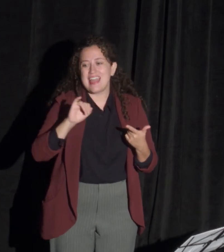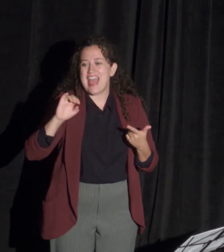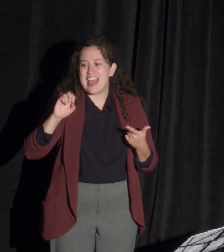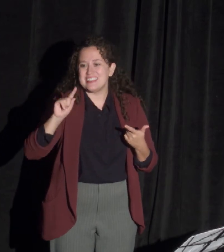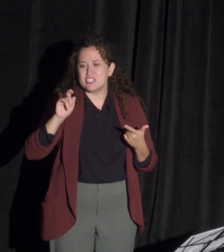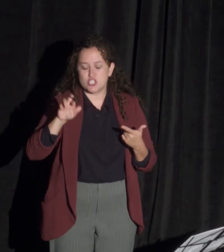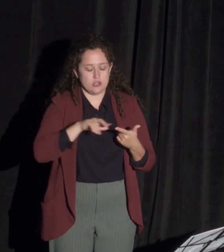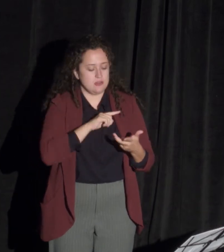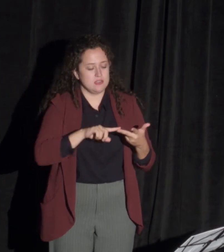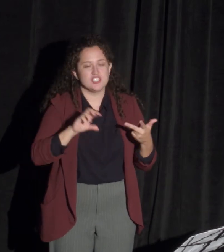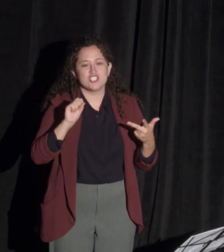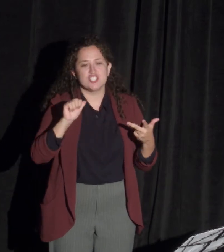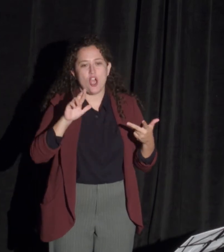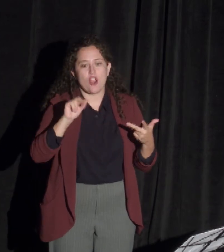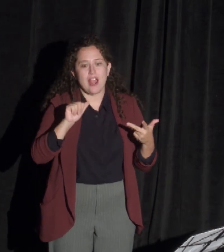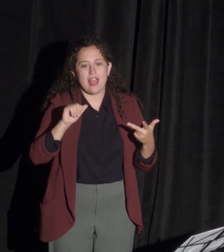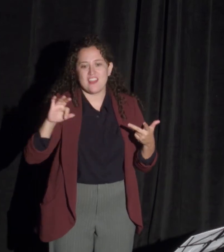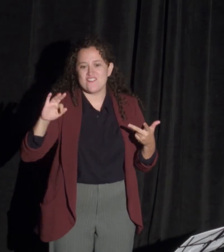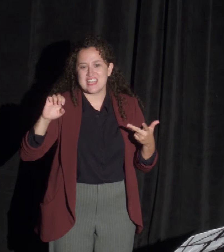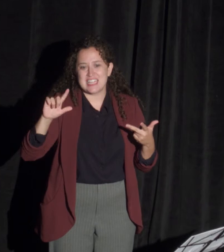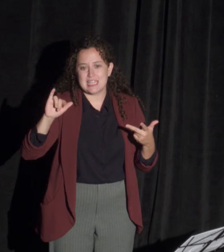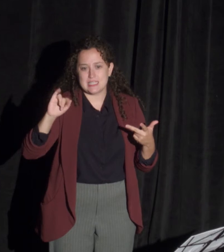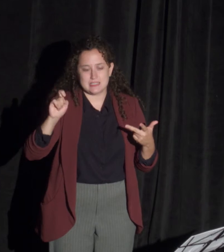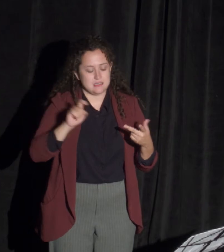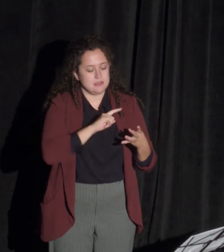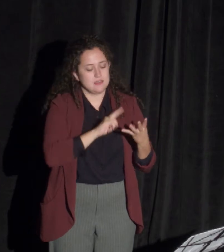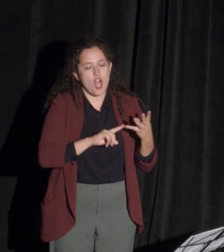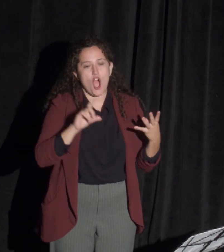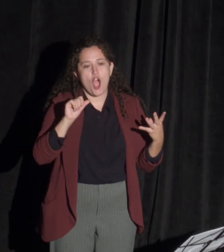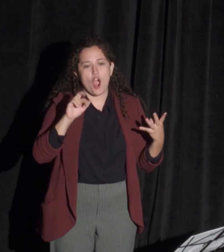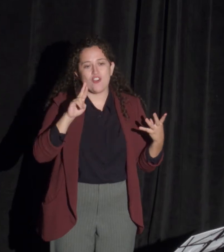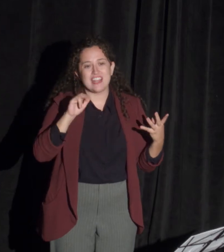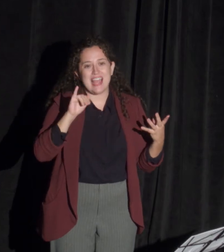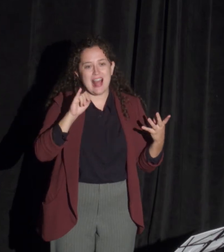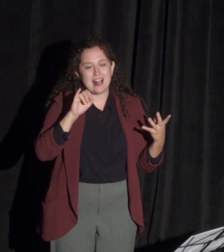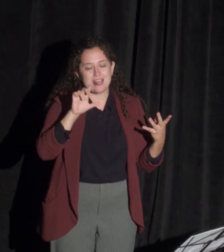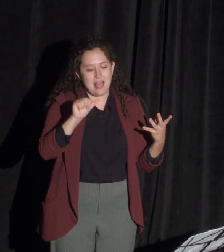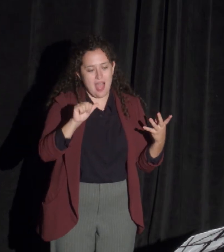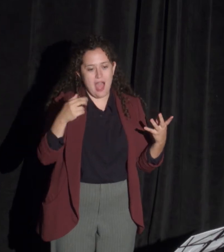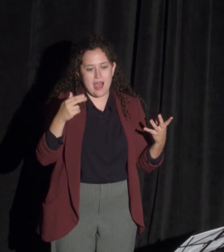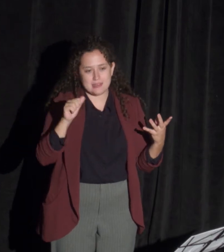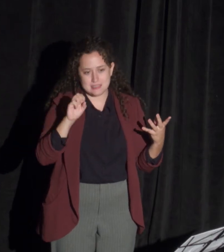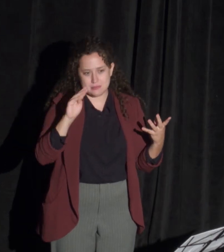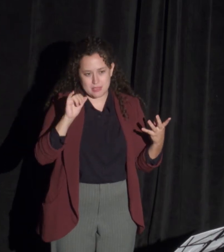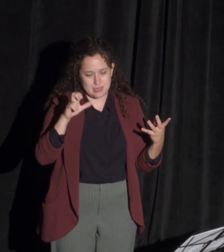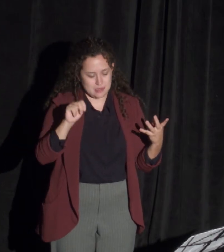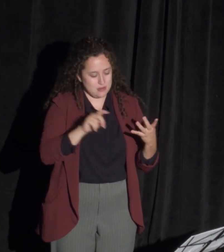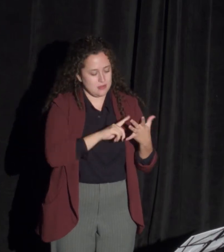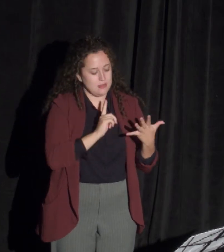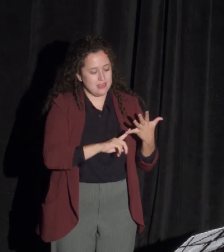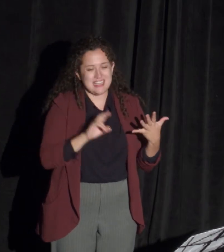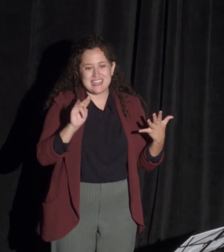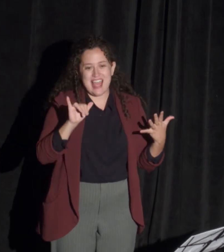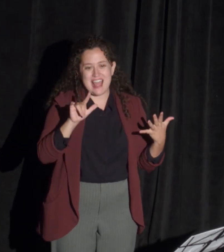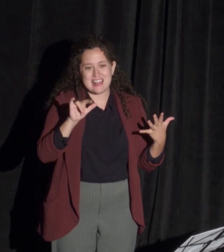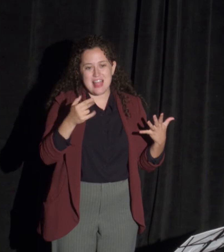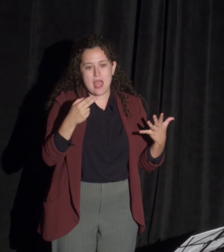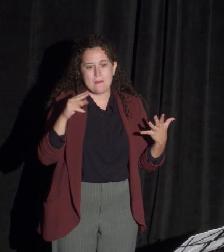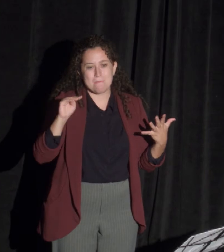Sarah Felix, Ariella Hausman, Nyla Magruder, and